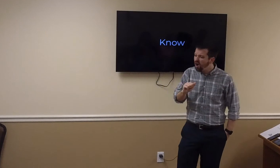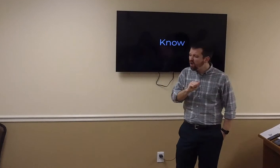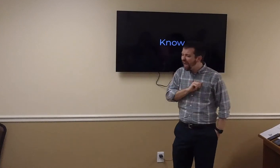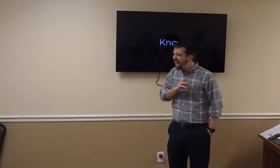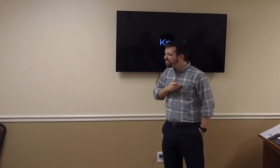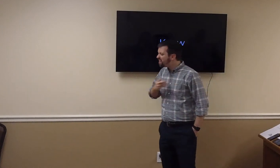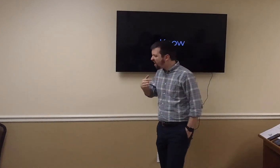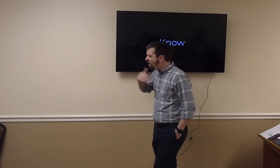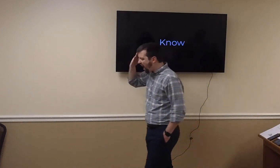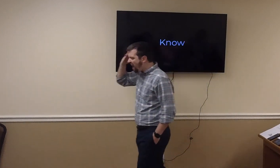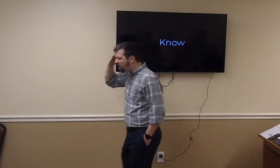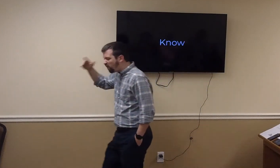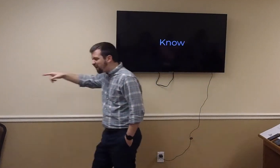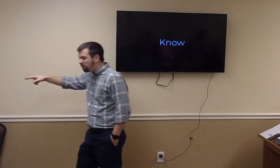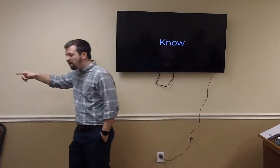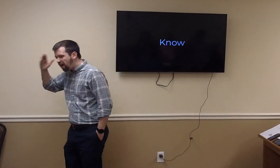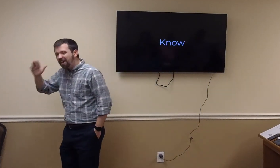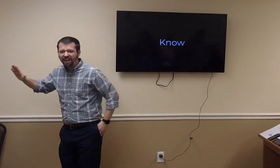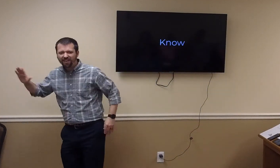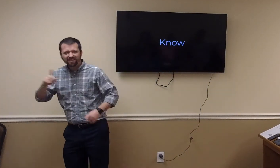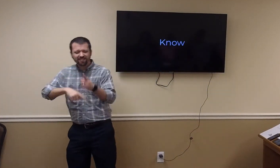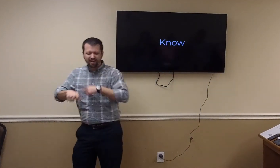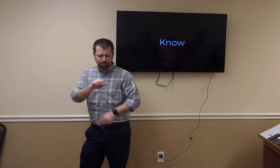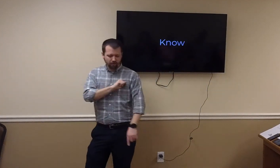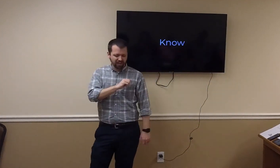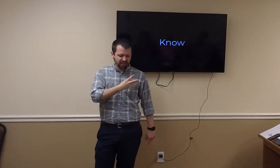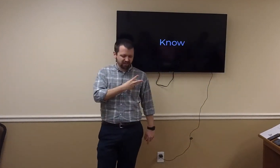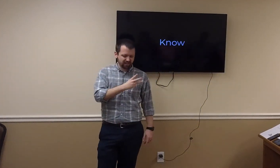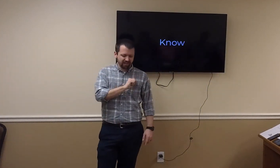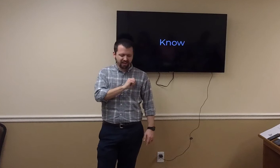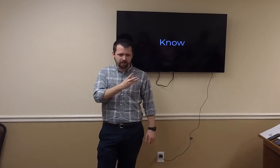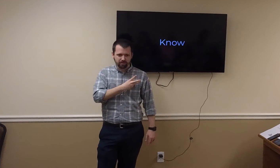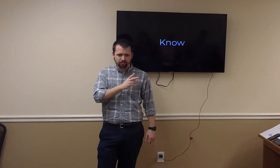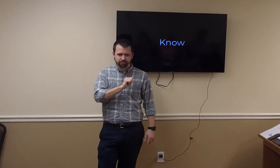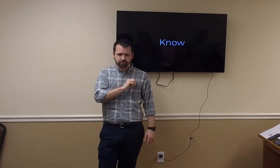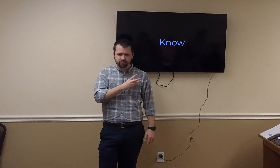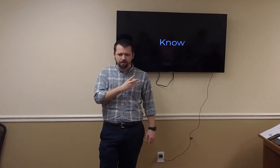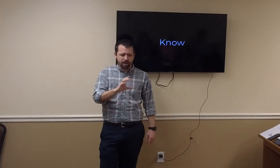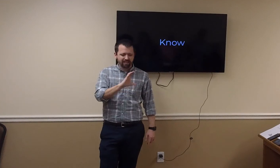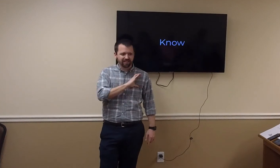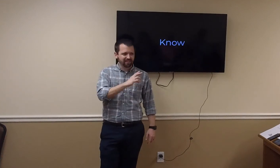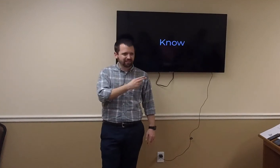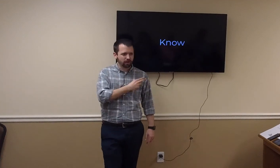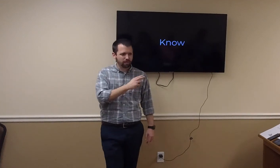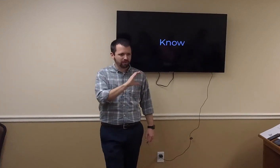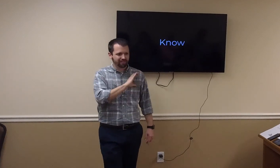Oh, Anthony. I know him. Yeah, that's his sign name, by the way, Anthony. A-W. Mine is like this, if y'all remember.